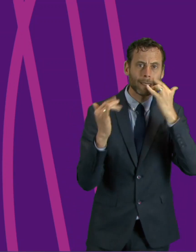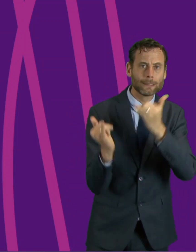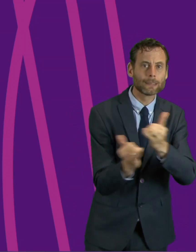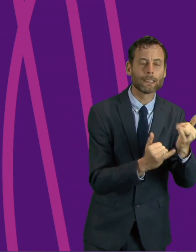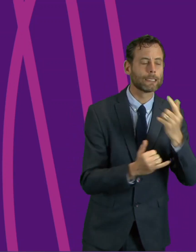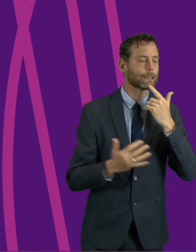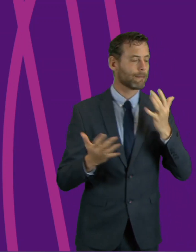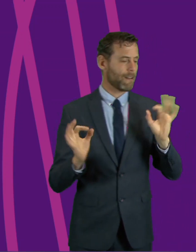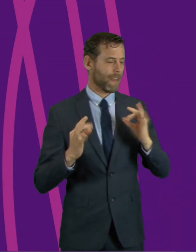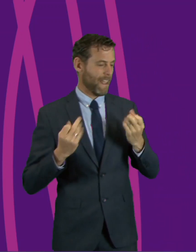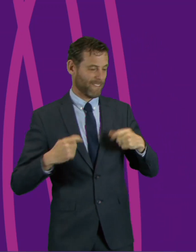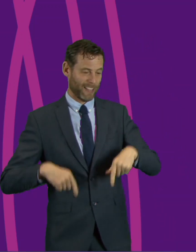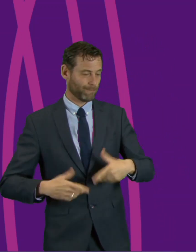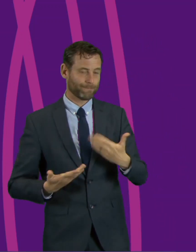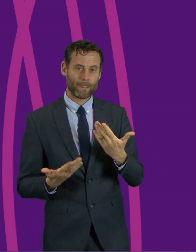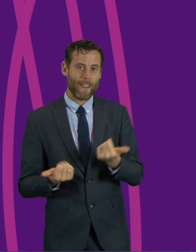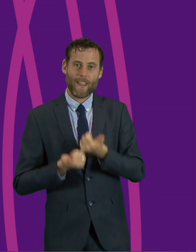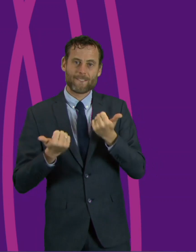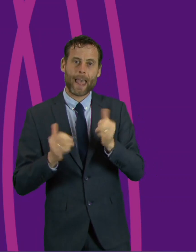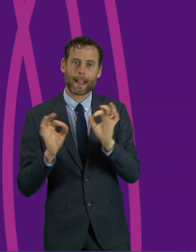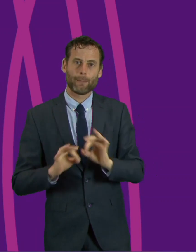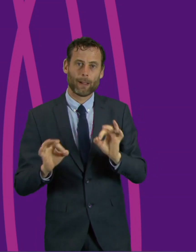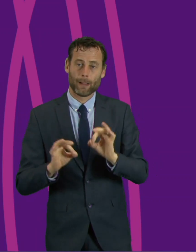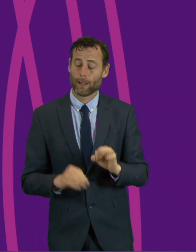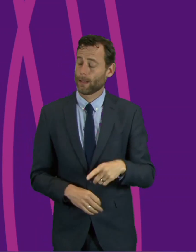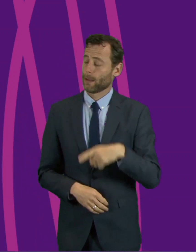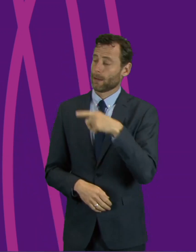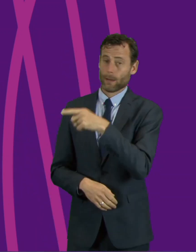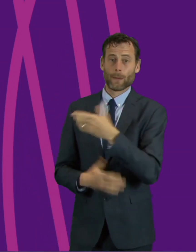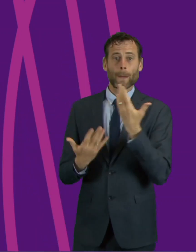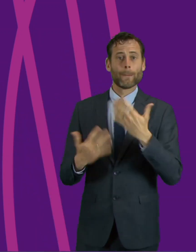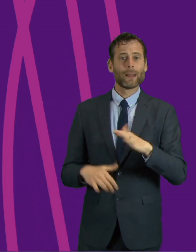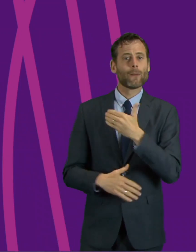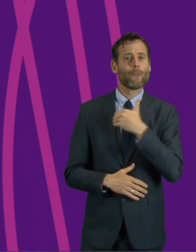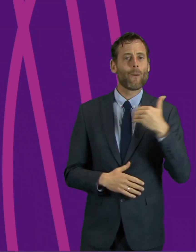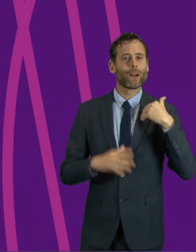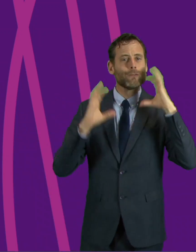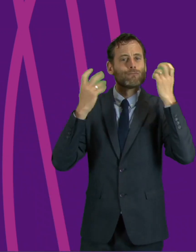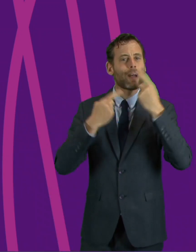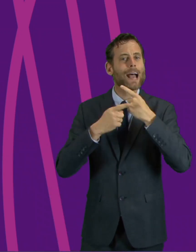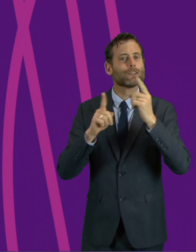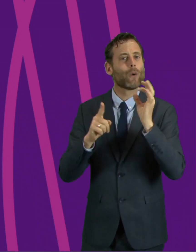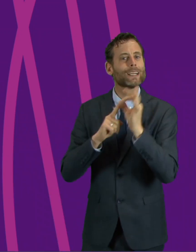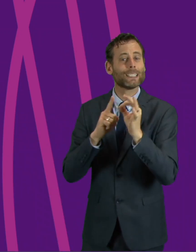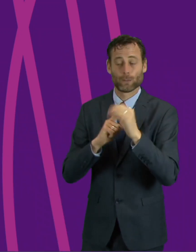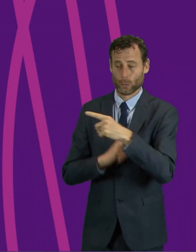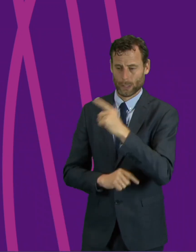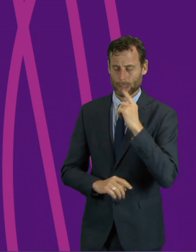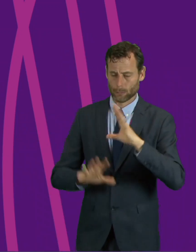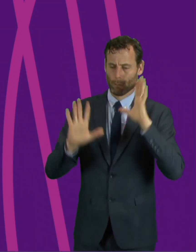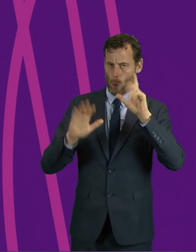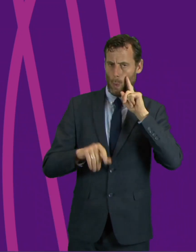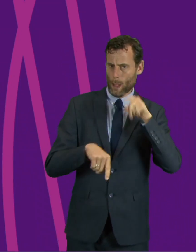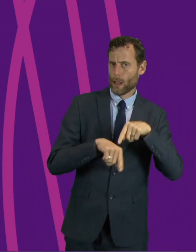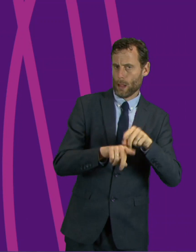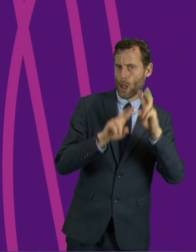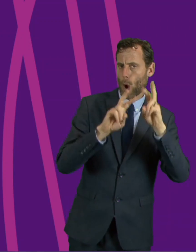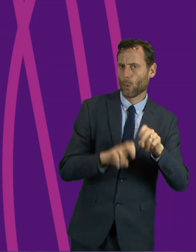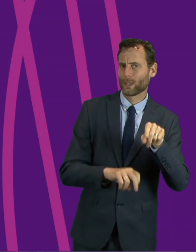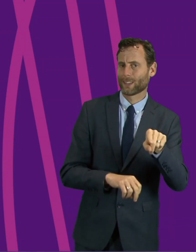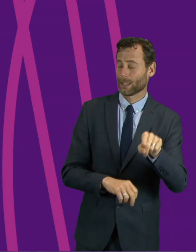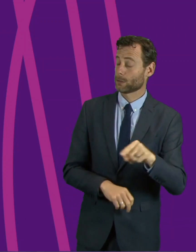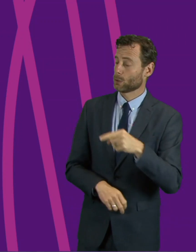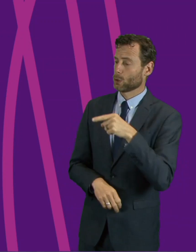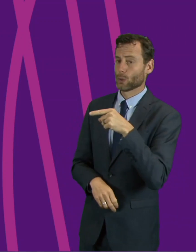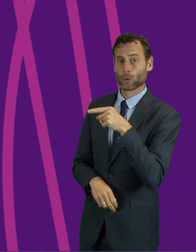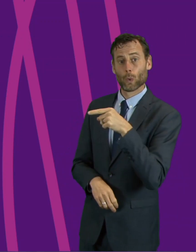test. Speaking on Radio Scotland this morning, the First Minister committed to looking into this case. So given the urgency of the situation, can she advise me what action